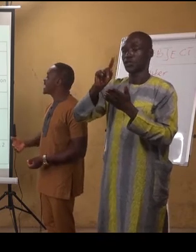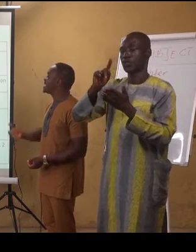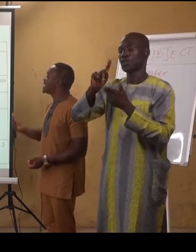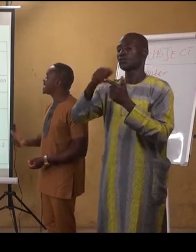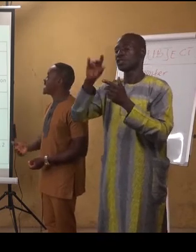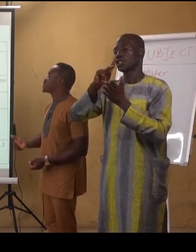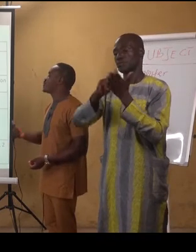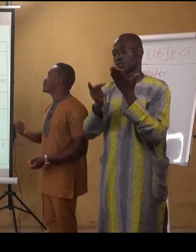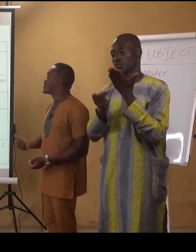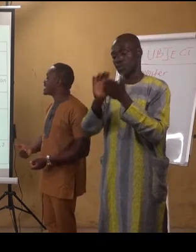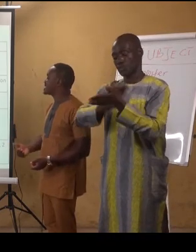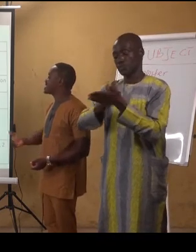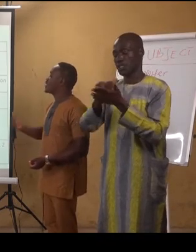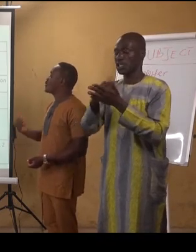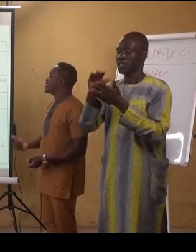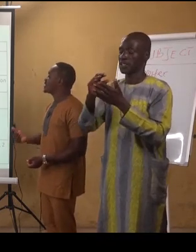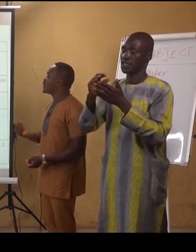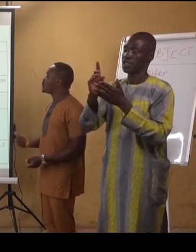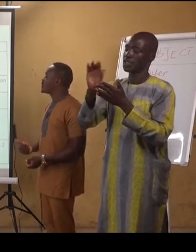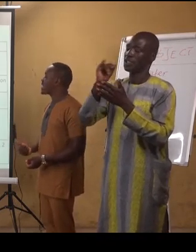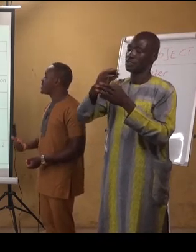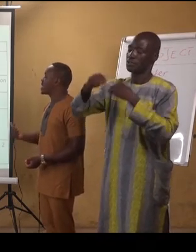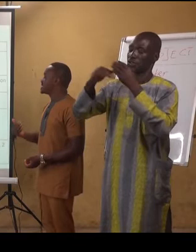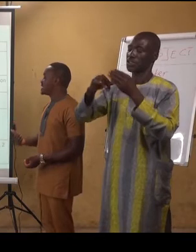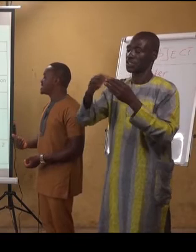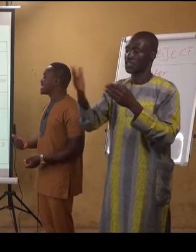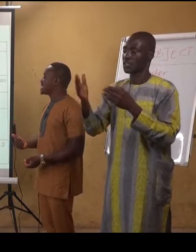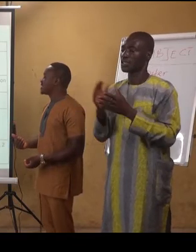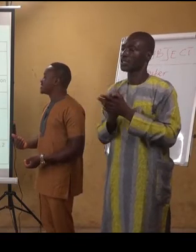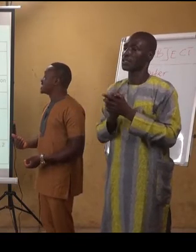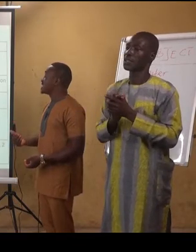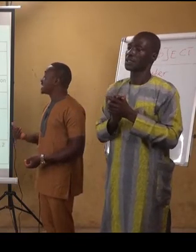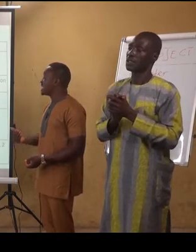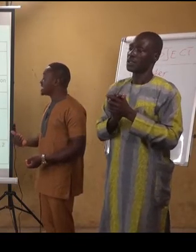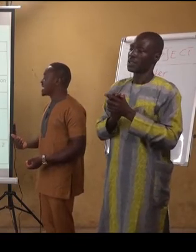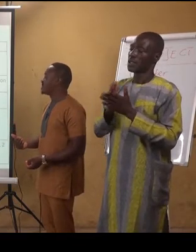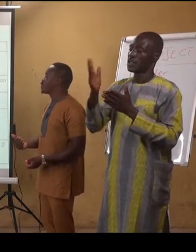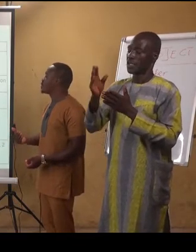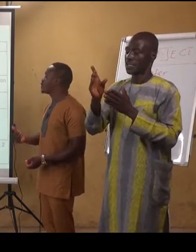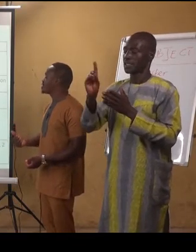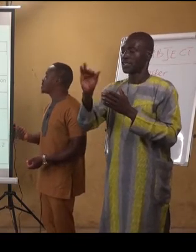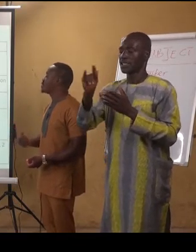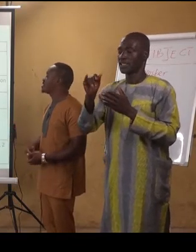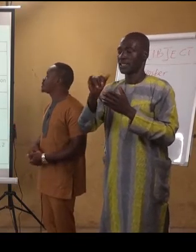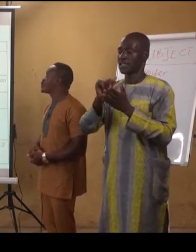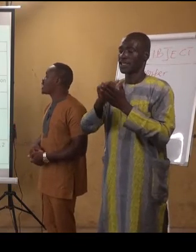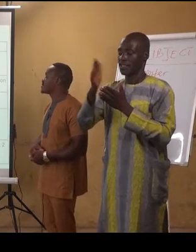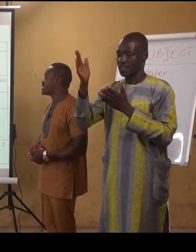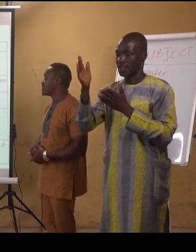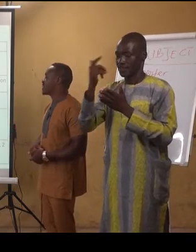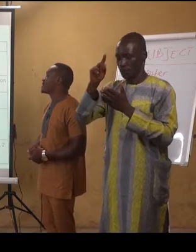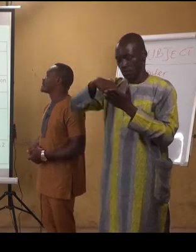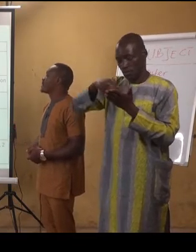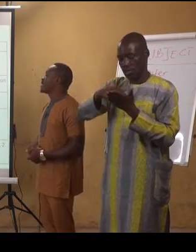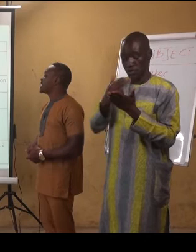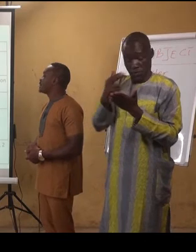computer that the data to be processed within the program stated, that there's a data to be processed within the program